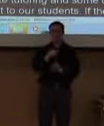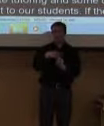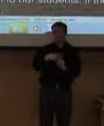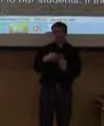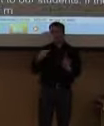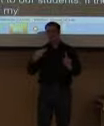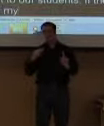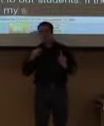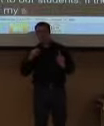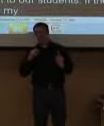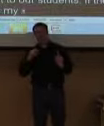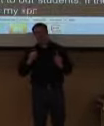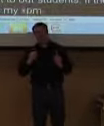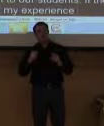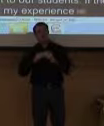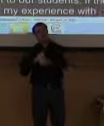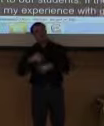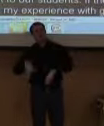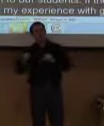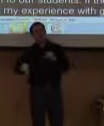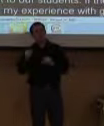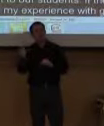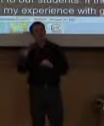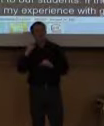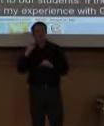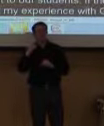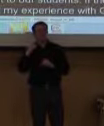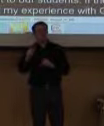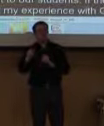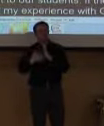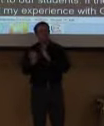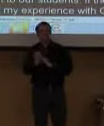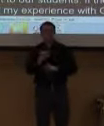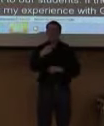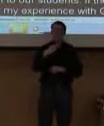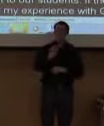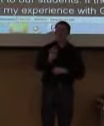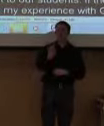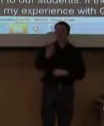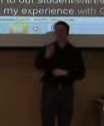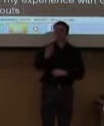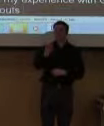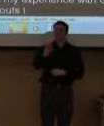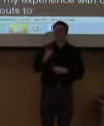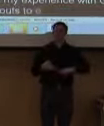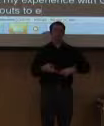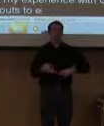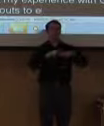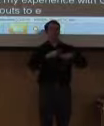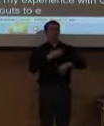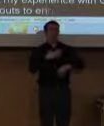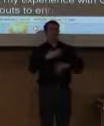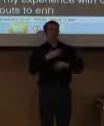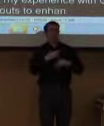Hangouts has led me to adopt other Google technologies such as Google Drive to enhance my efficiency and productivity at work with my other